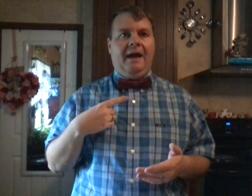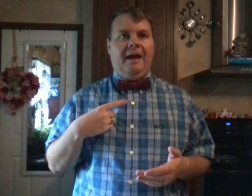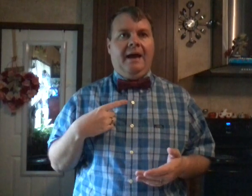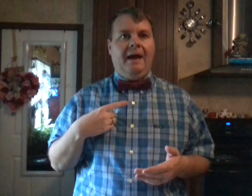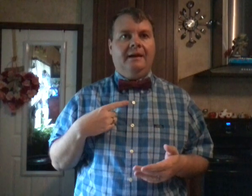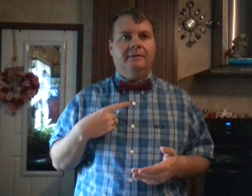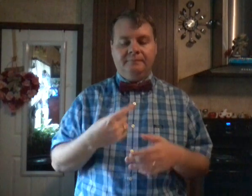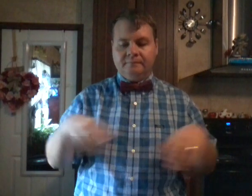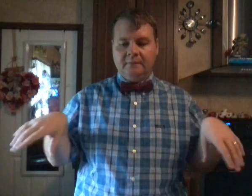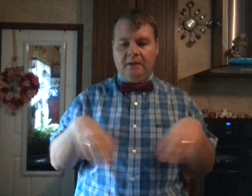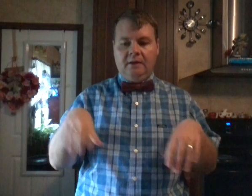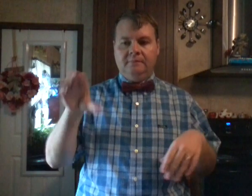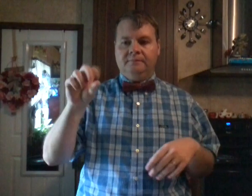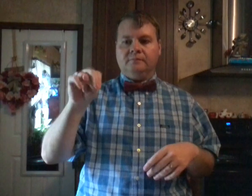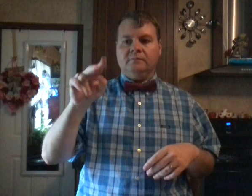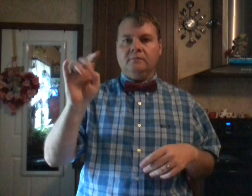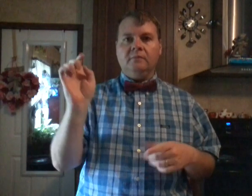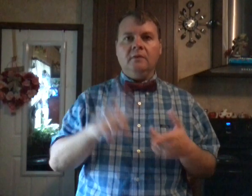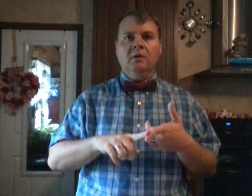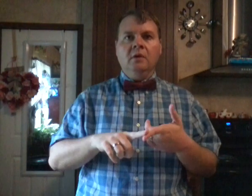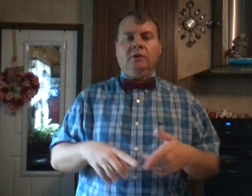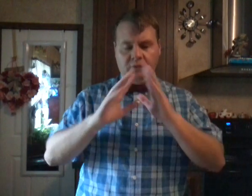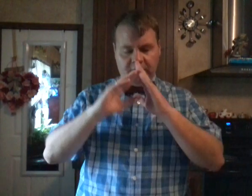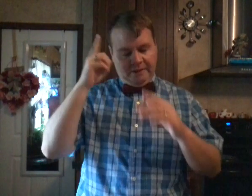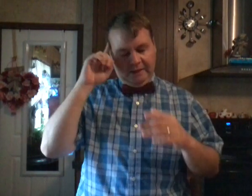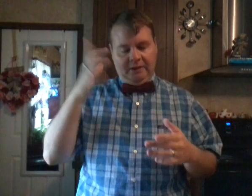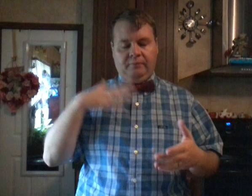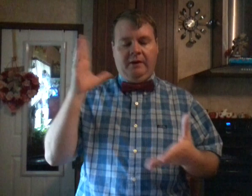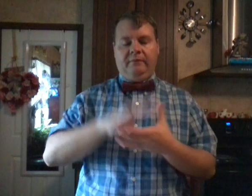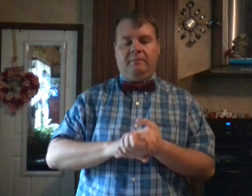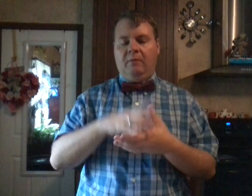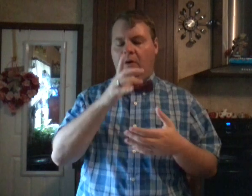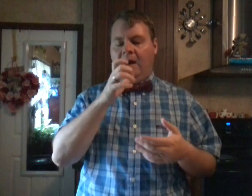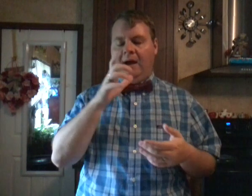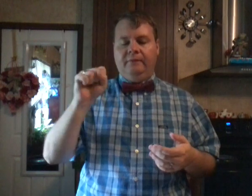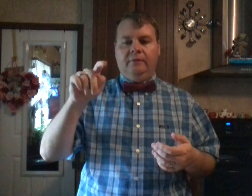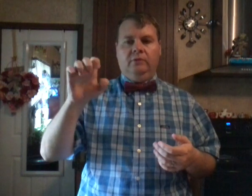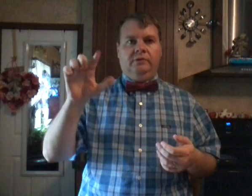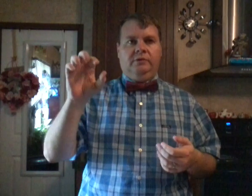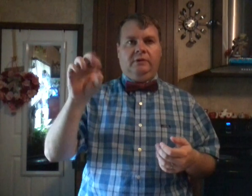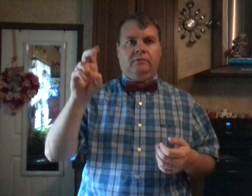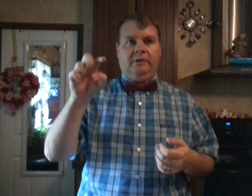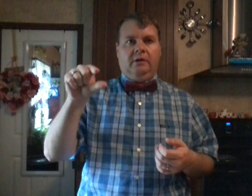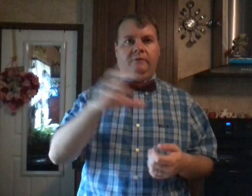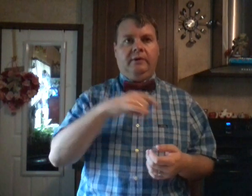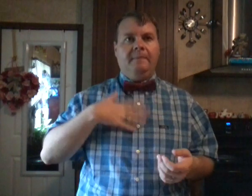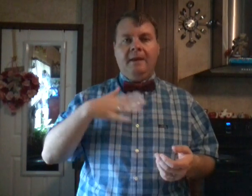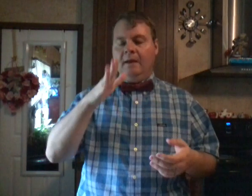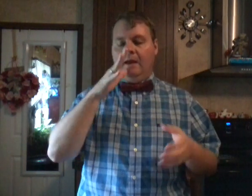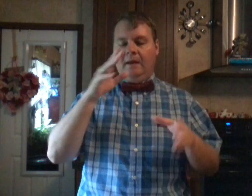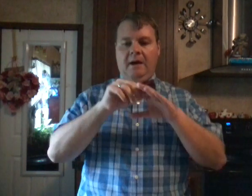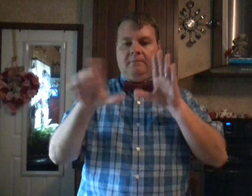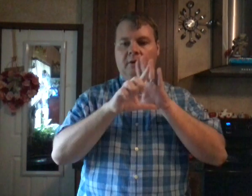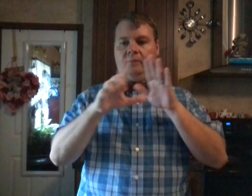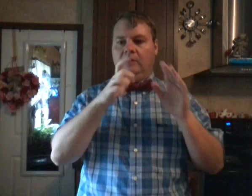I had. And I do continue to pray for my wife, who's still recovering, and my mother